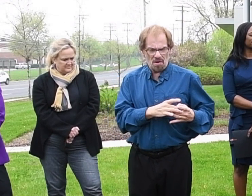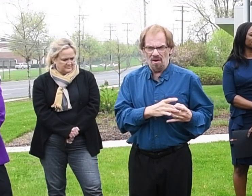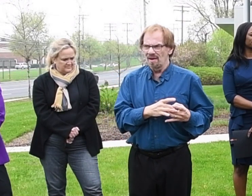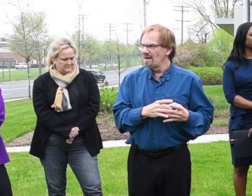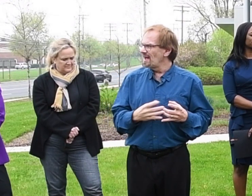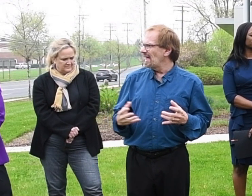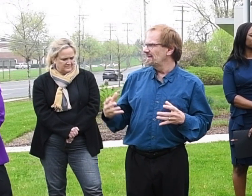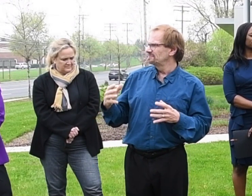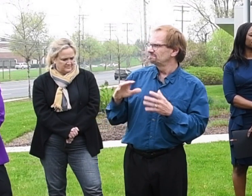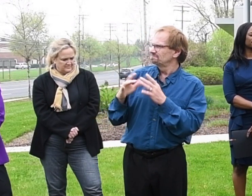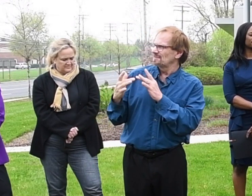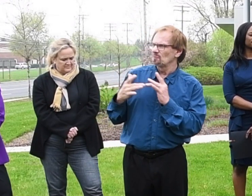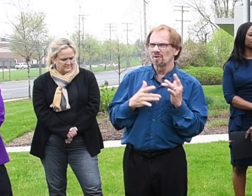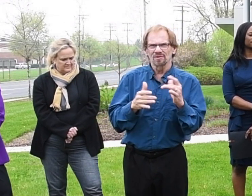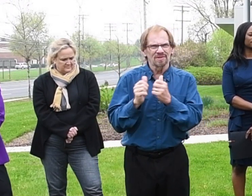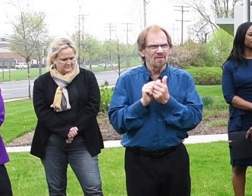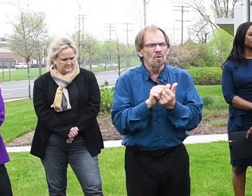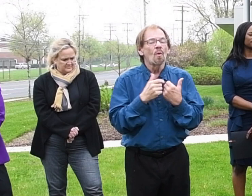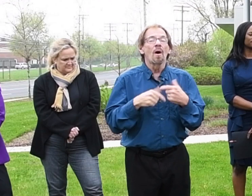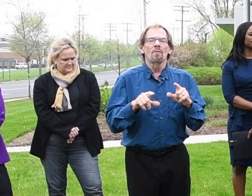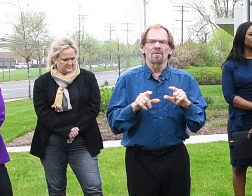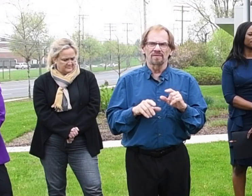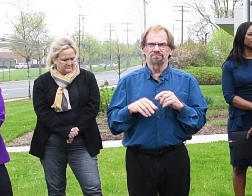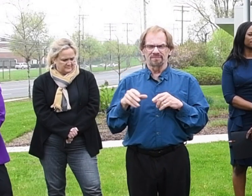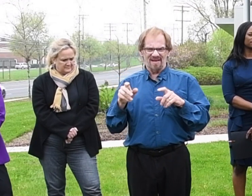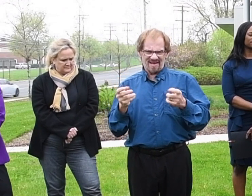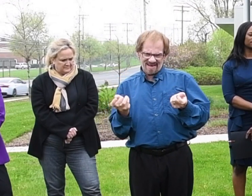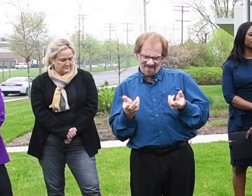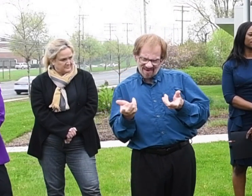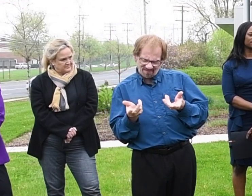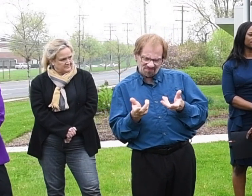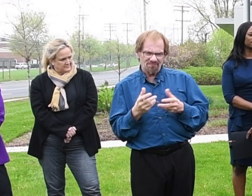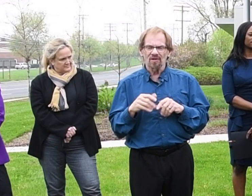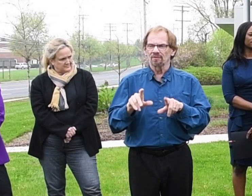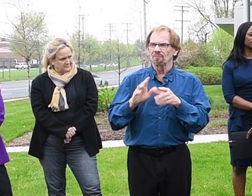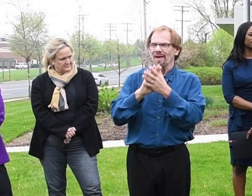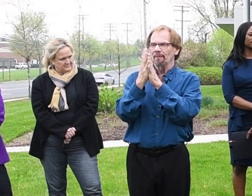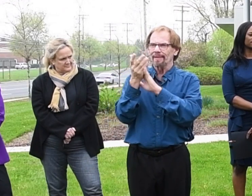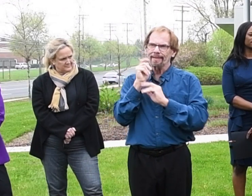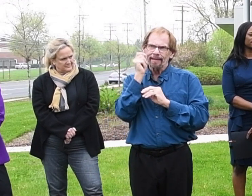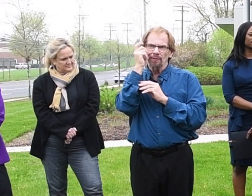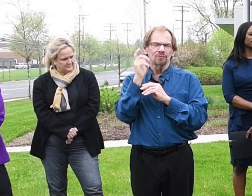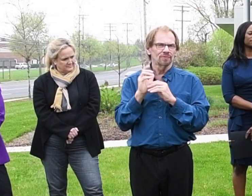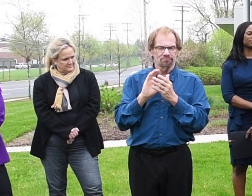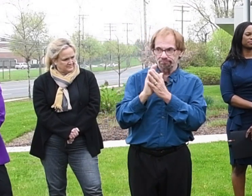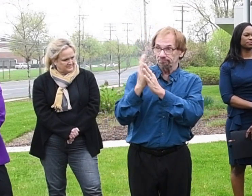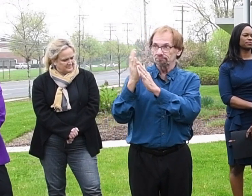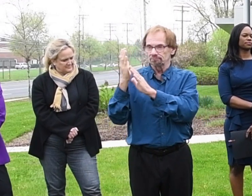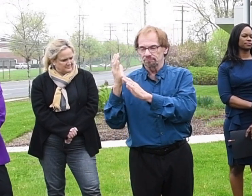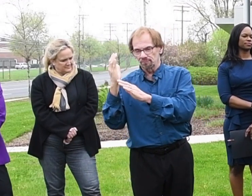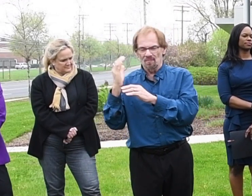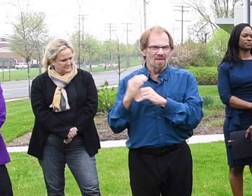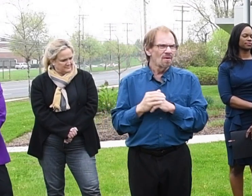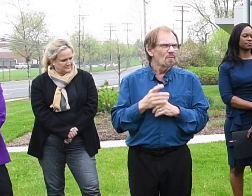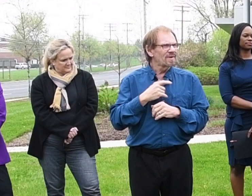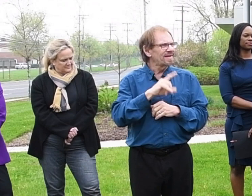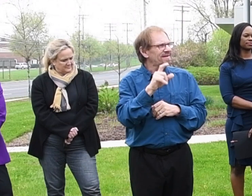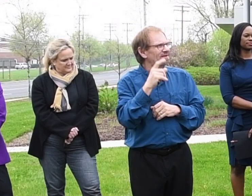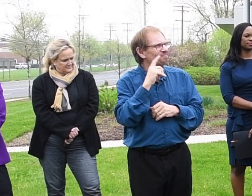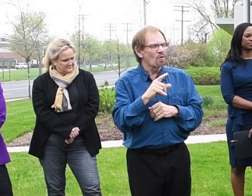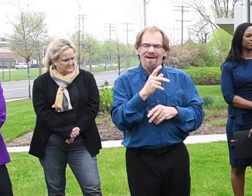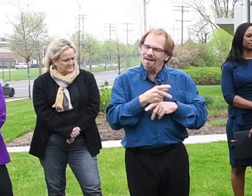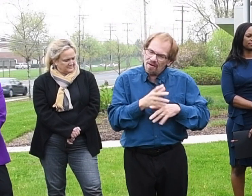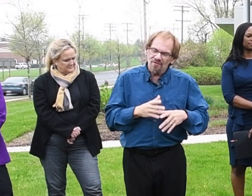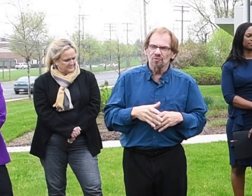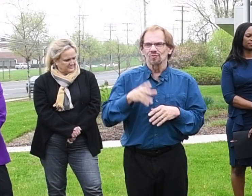adolescence. Similarly, we need more space for children and their caregivers to talk, sing, read, write, and